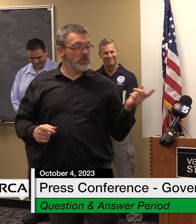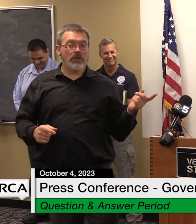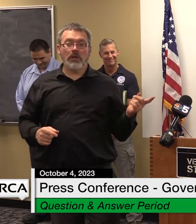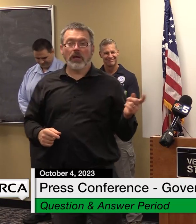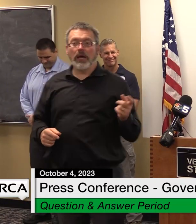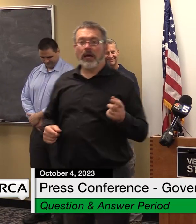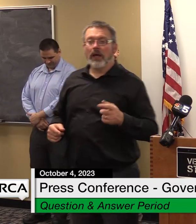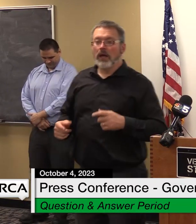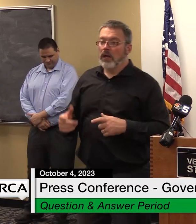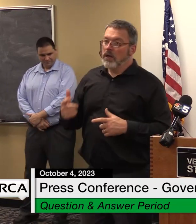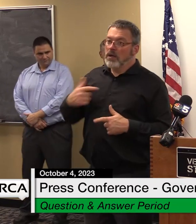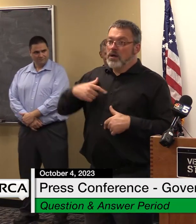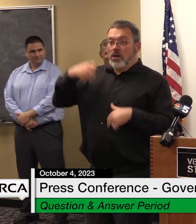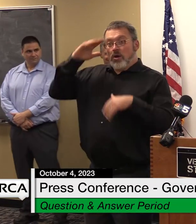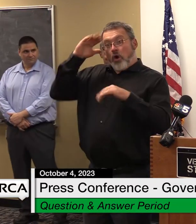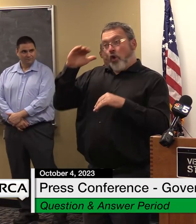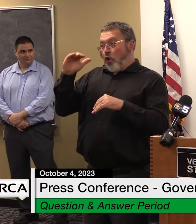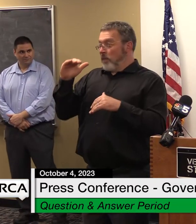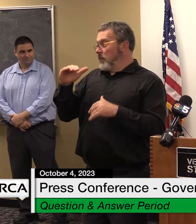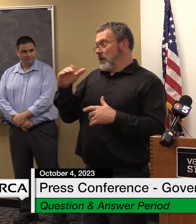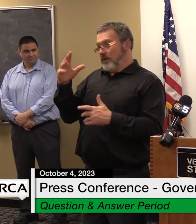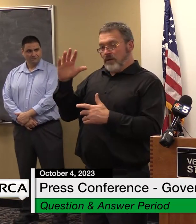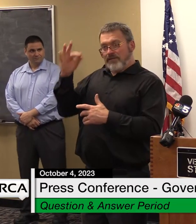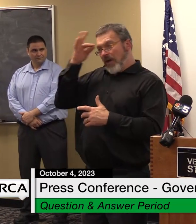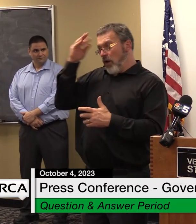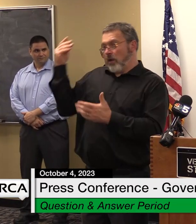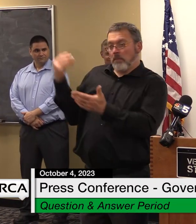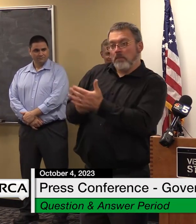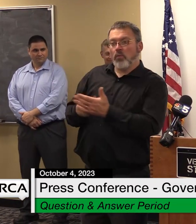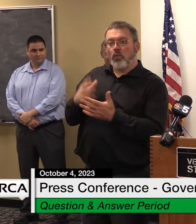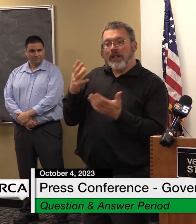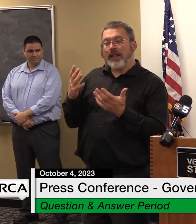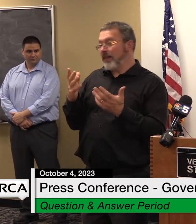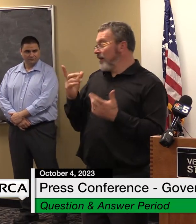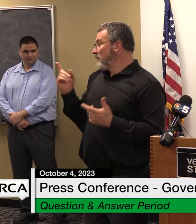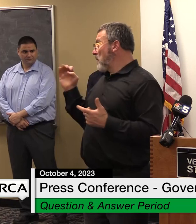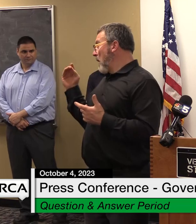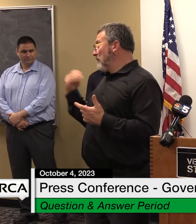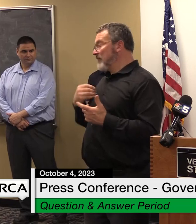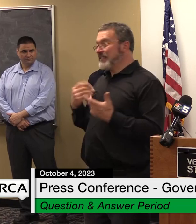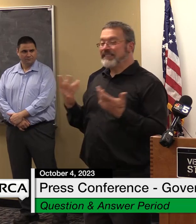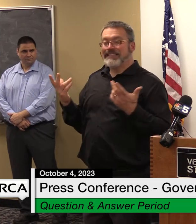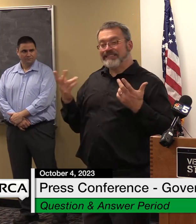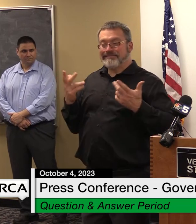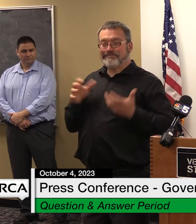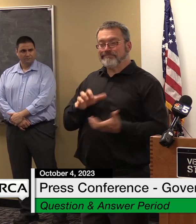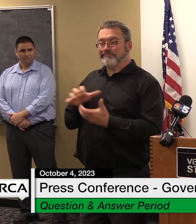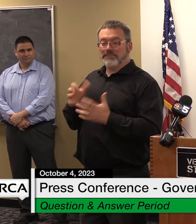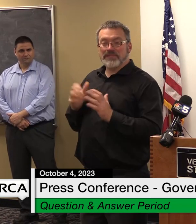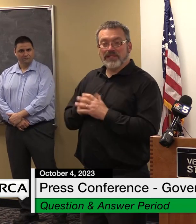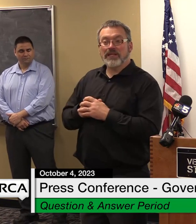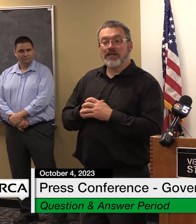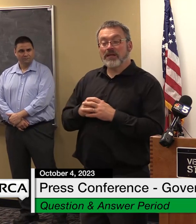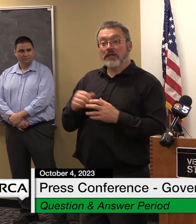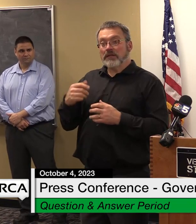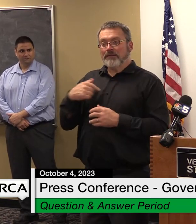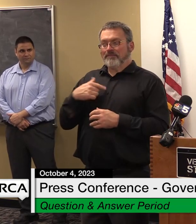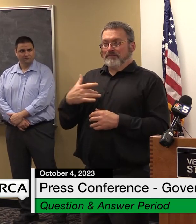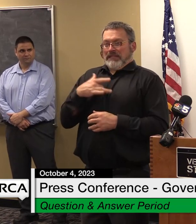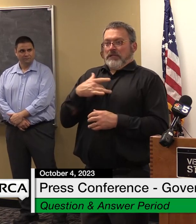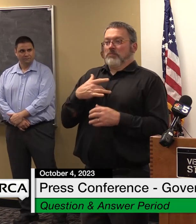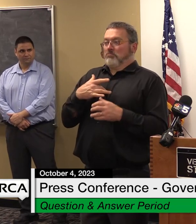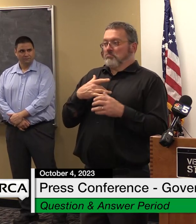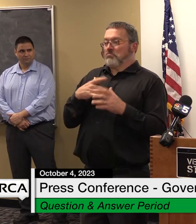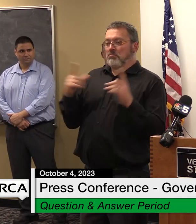where's the status? Hope it's FEMA dollars. Yeah. I think for the most part we'll meet that threshold of the